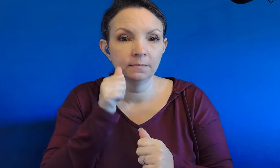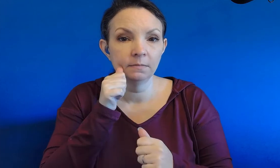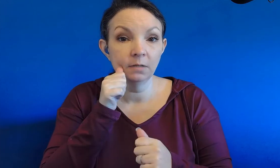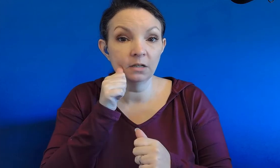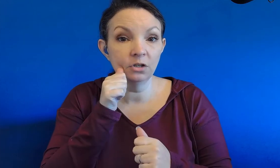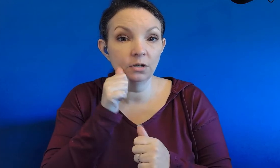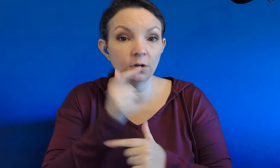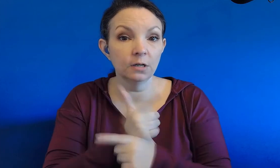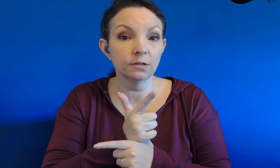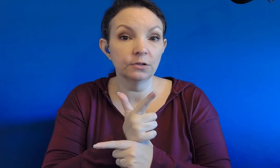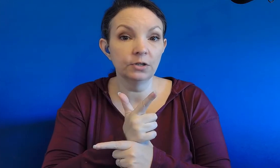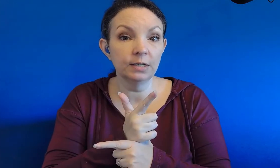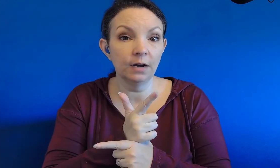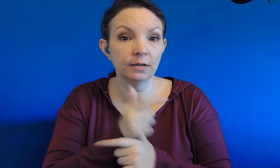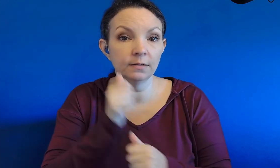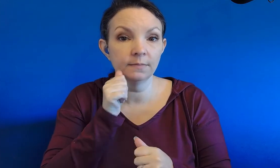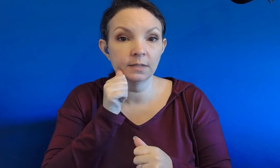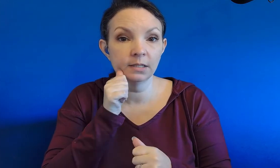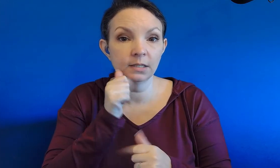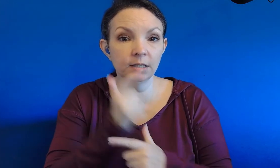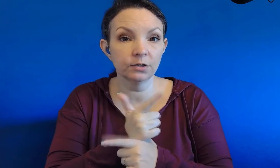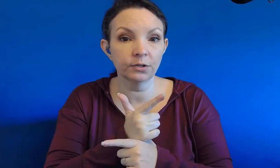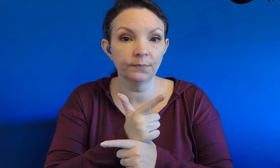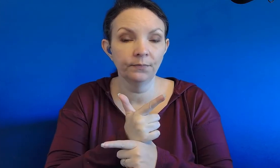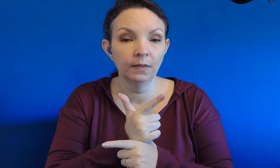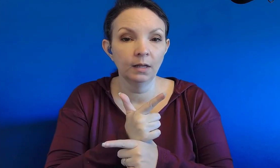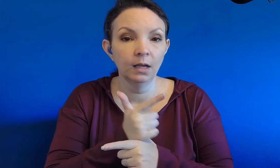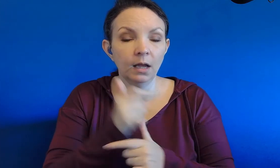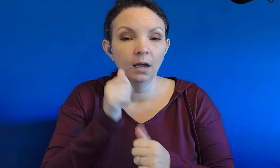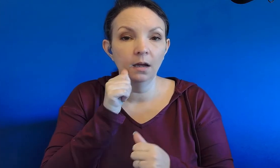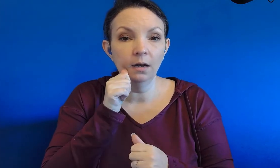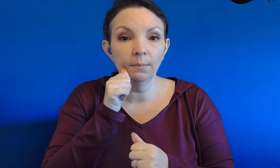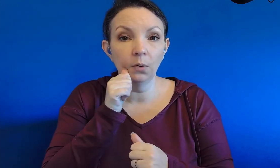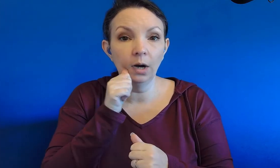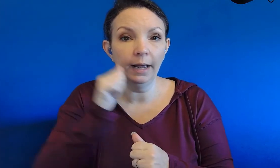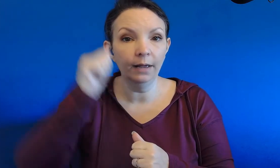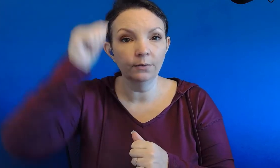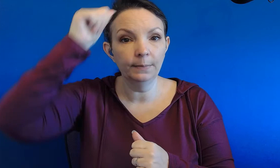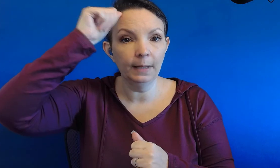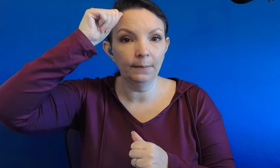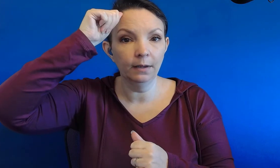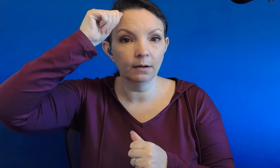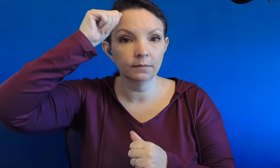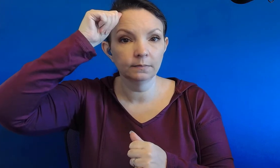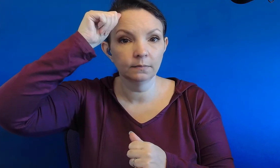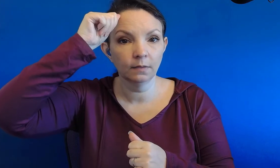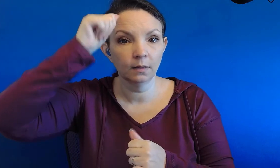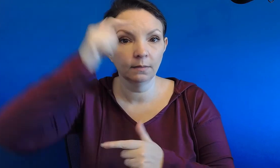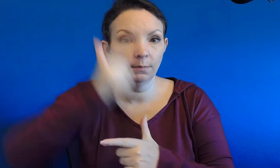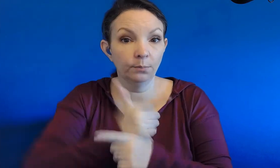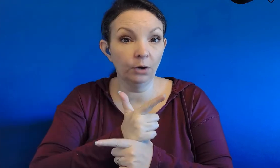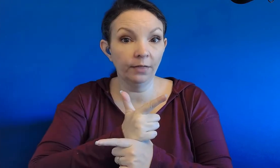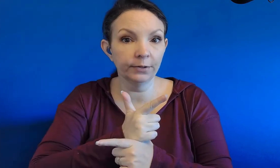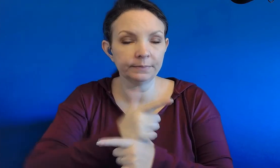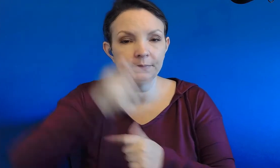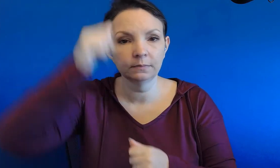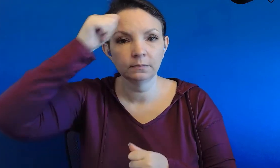she's a girl, so she's down here. Sister. And the boy would be up here. Brother.